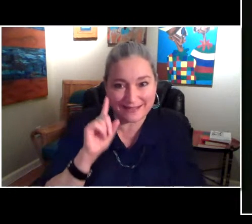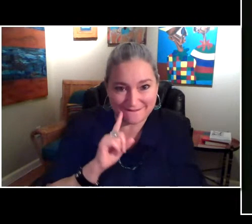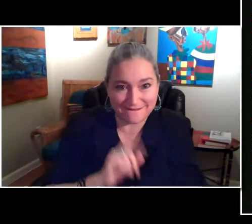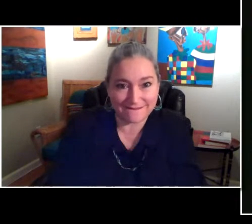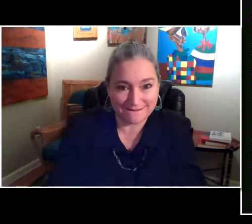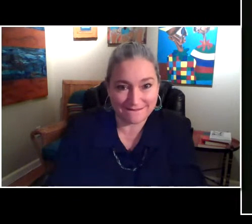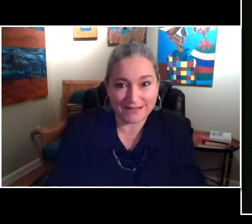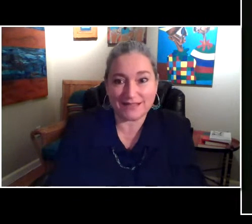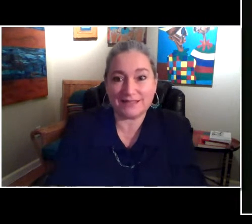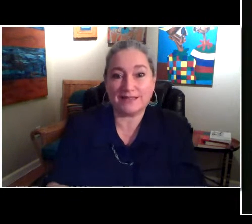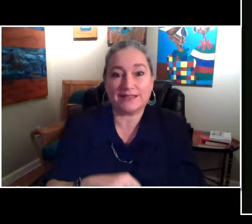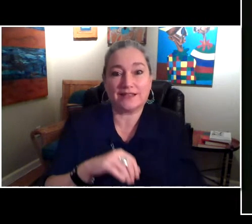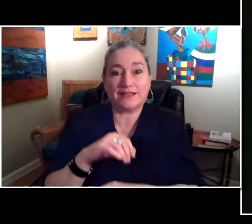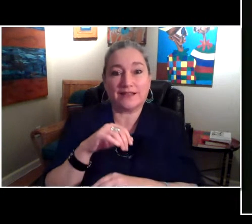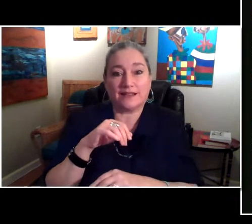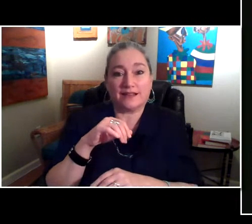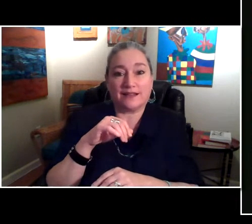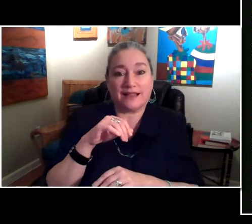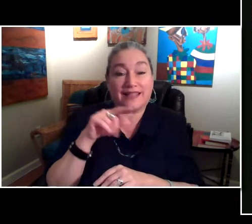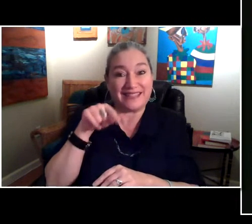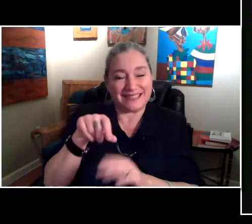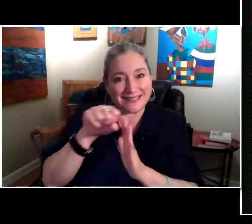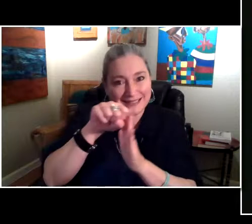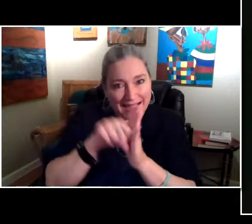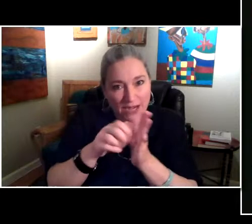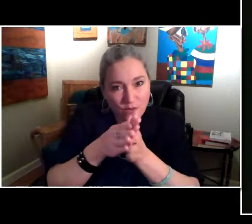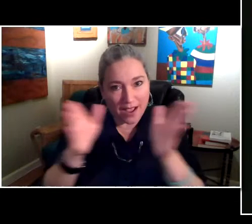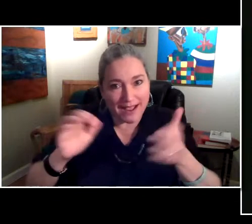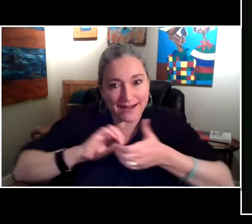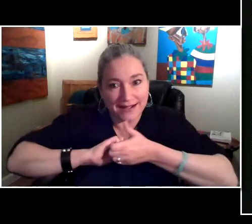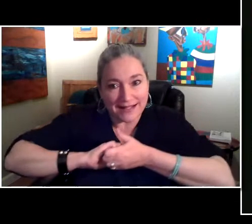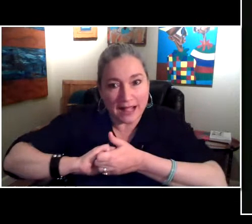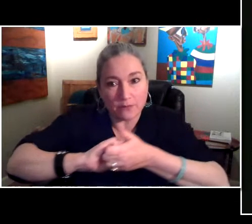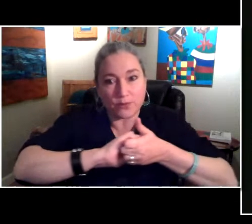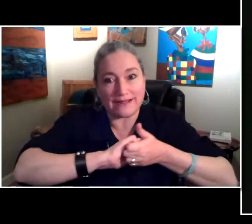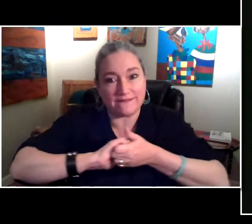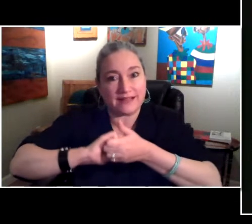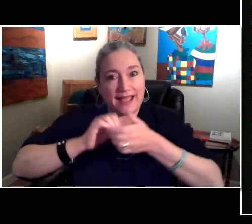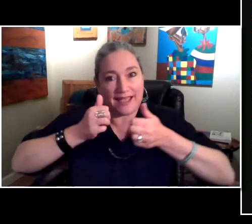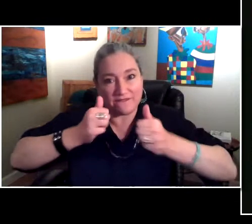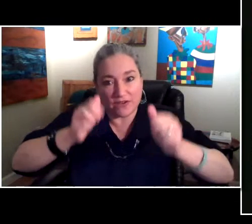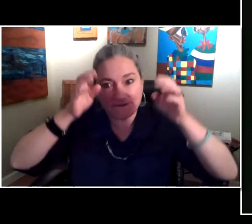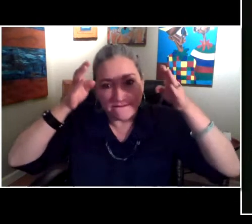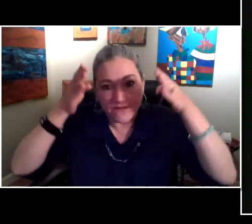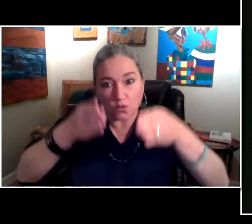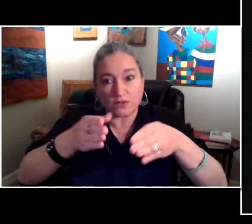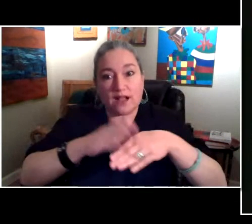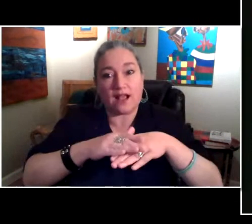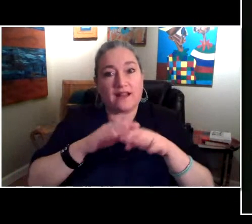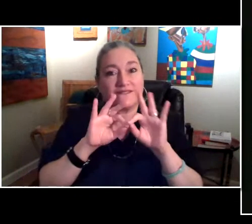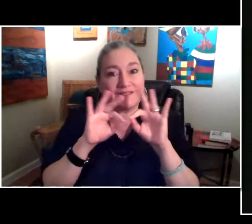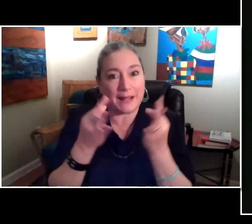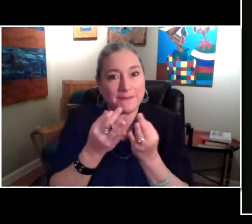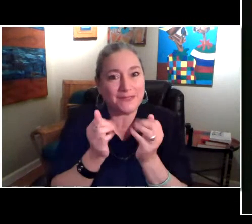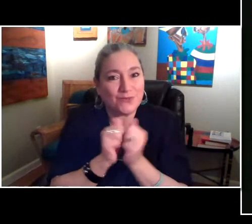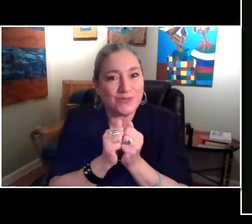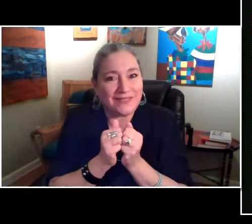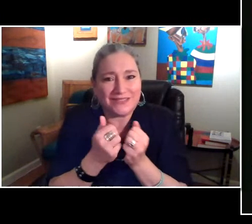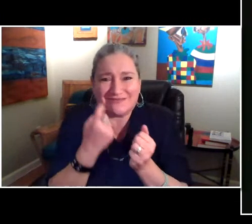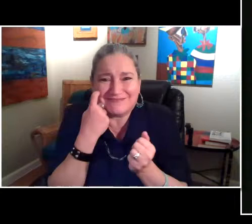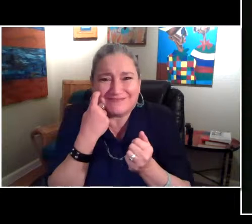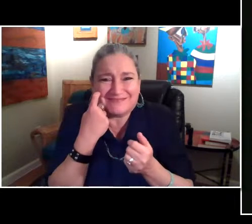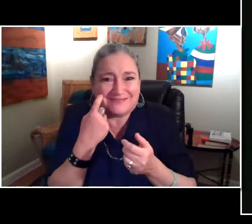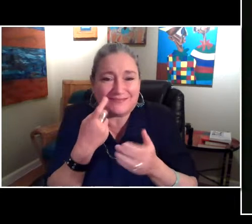program that's housed at NorCal Services for the Deaf. This is a statewide collaborative